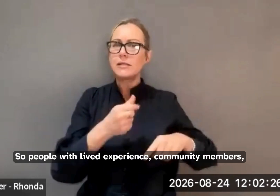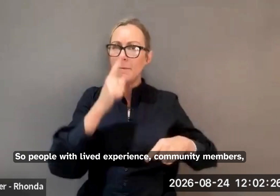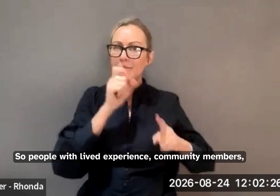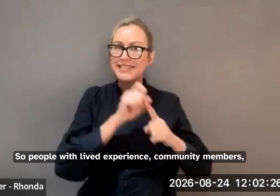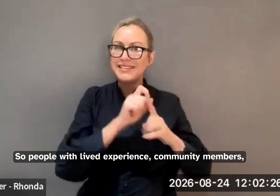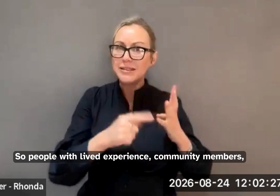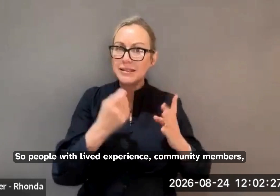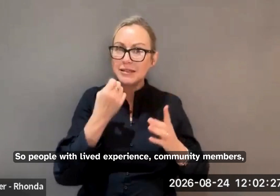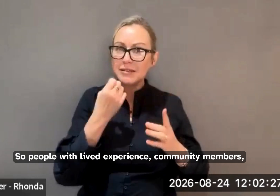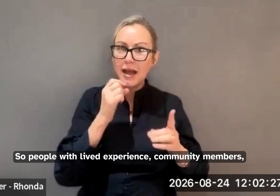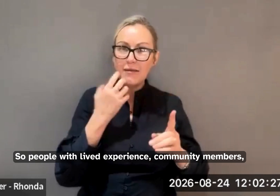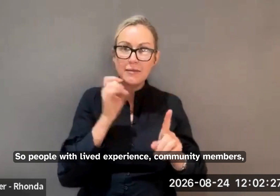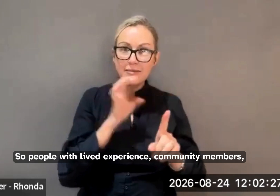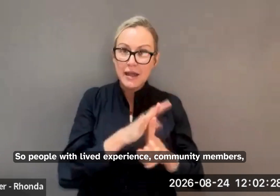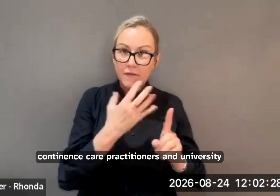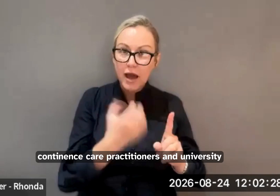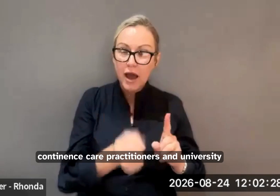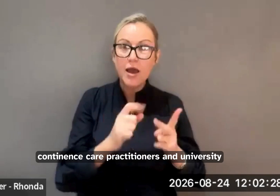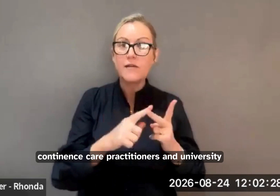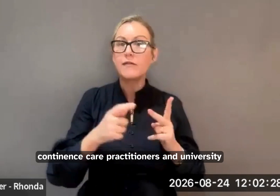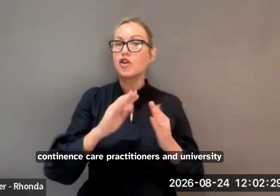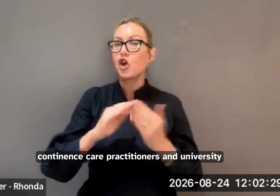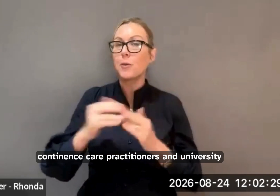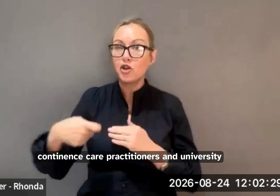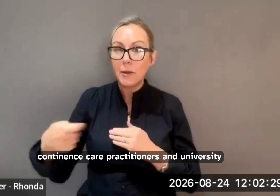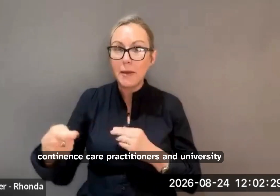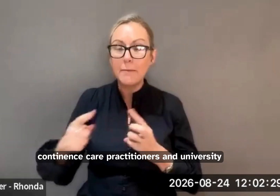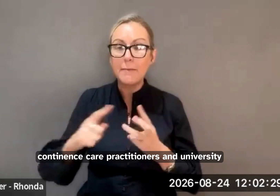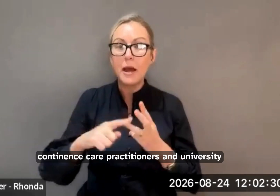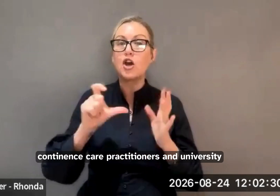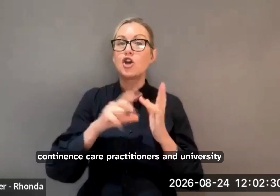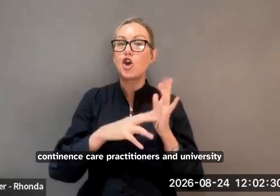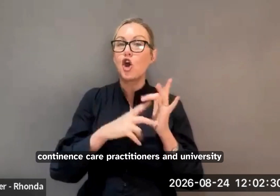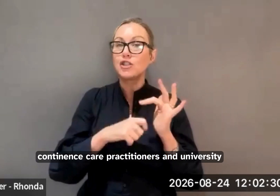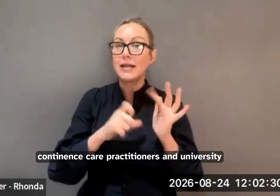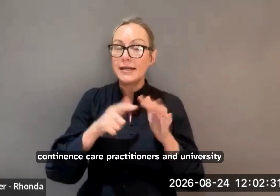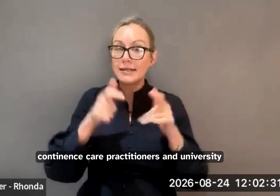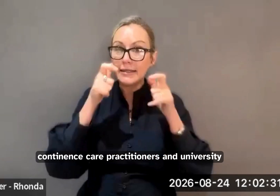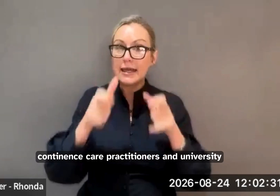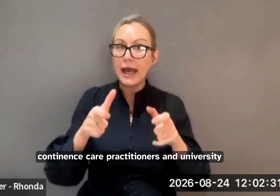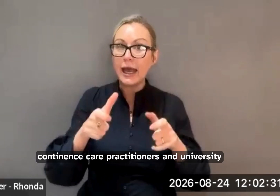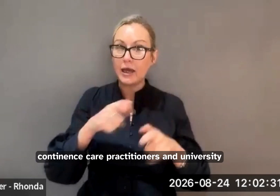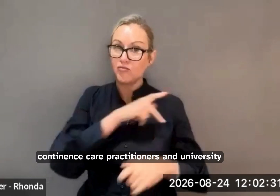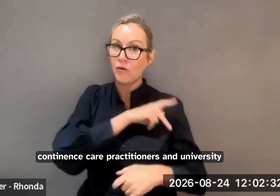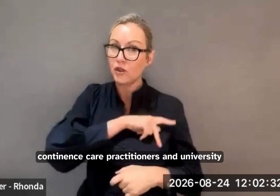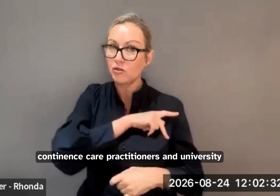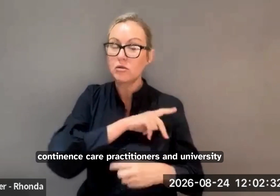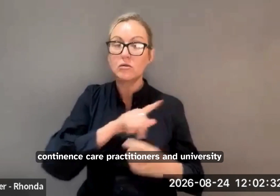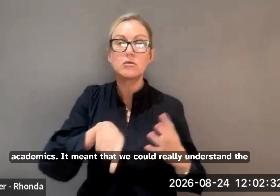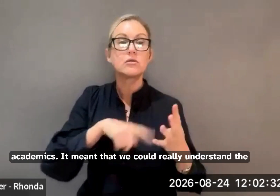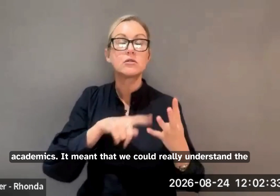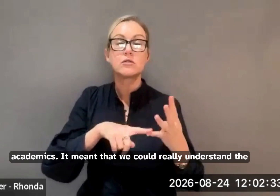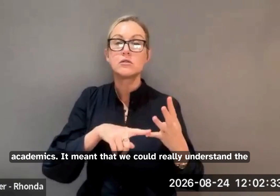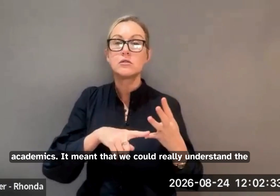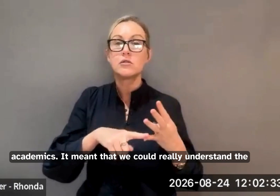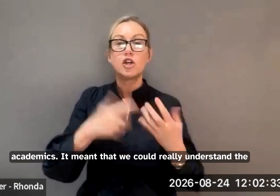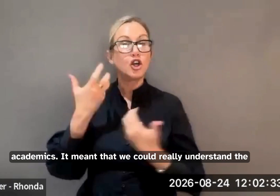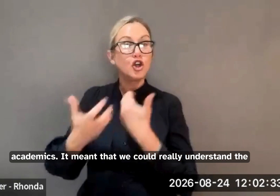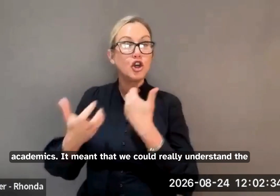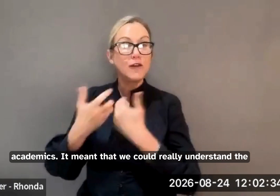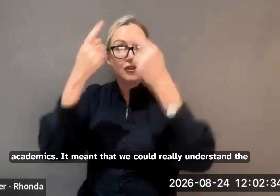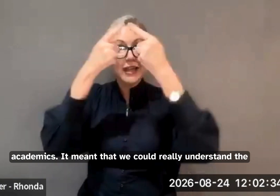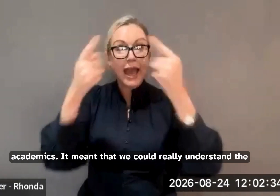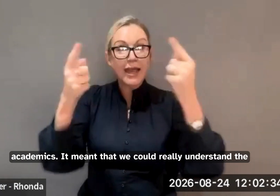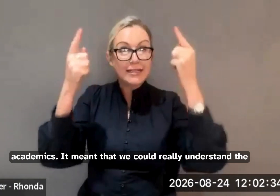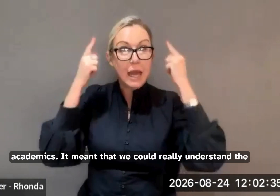experience, community members, continence care practitioners, and university academics,